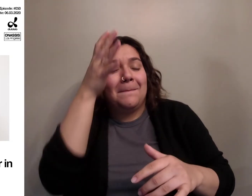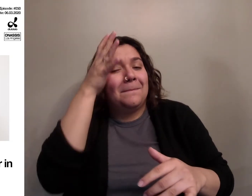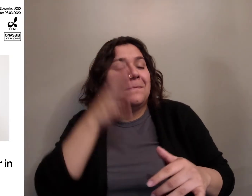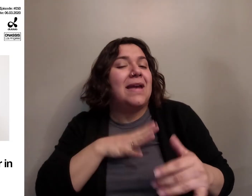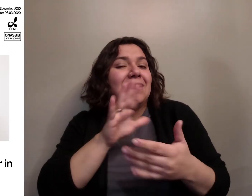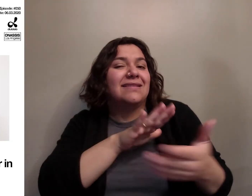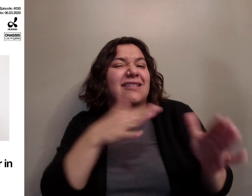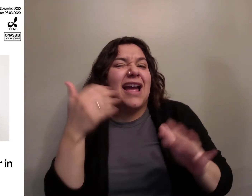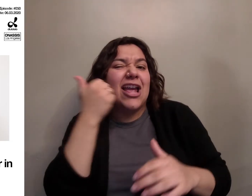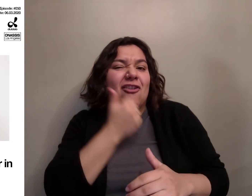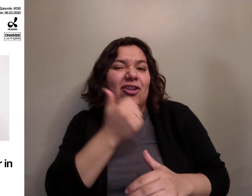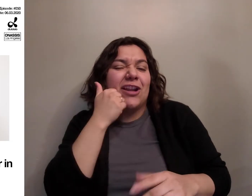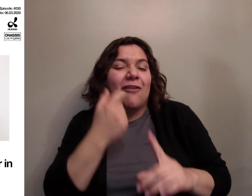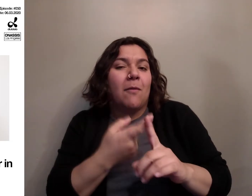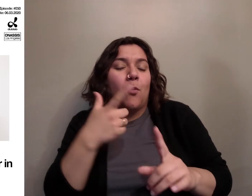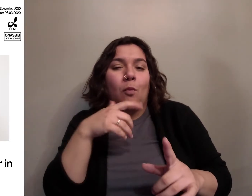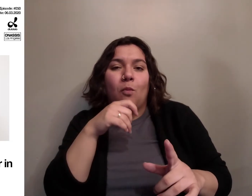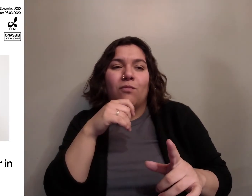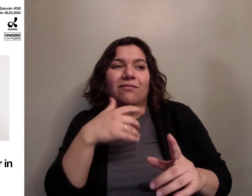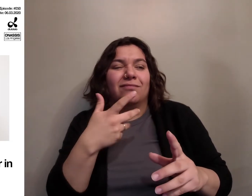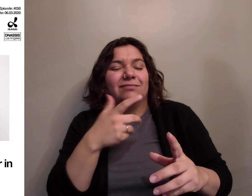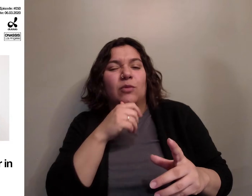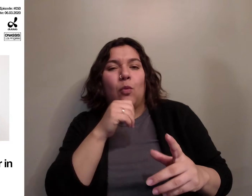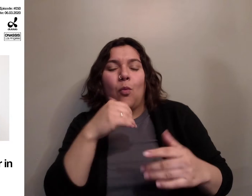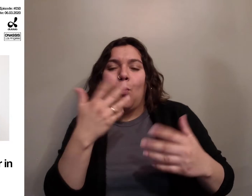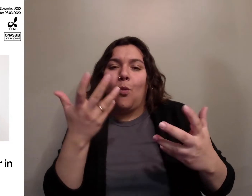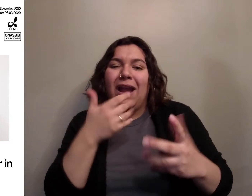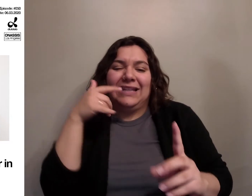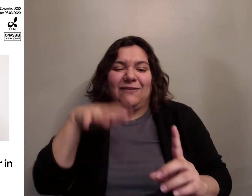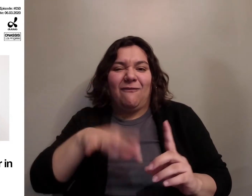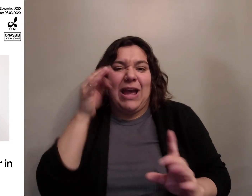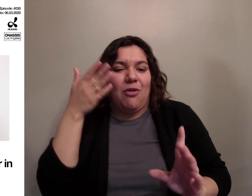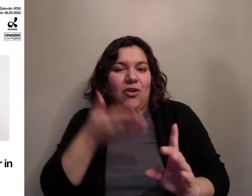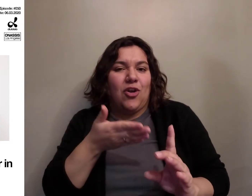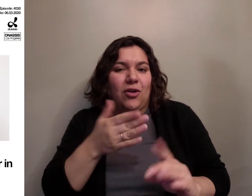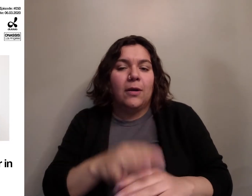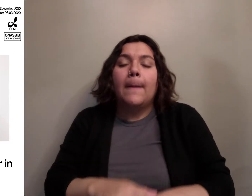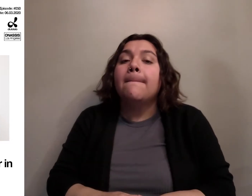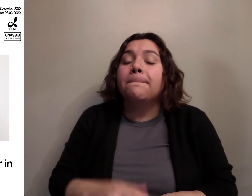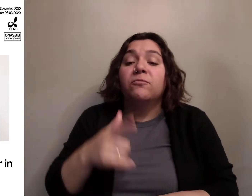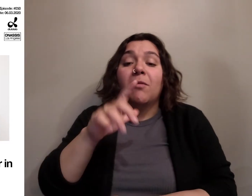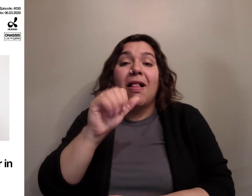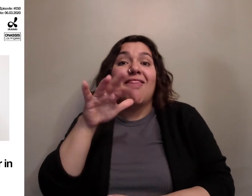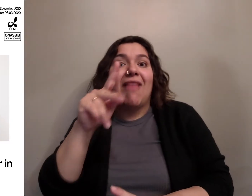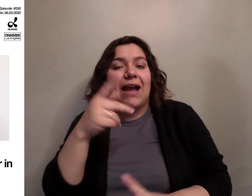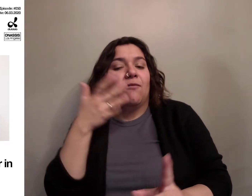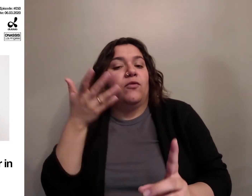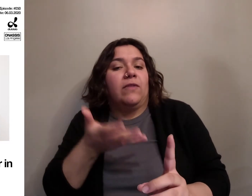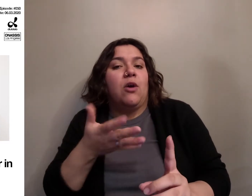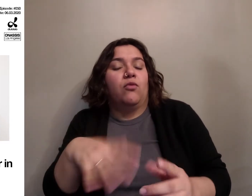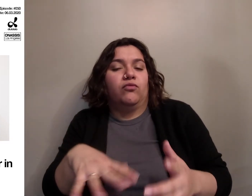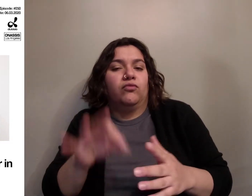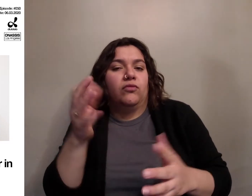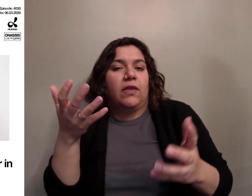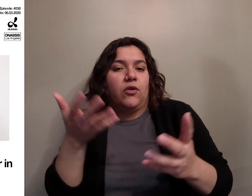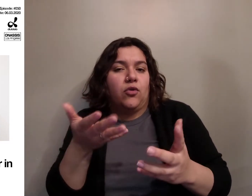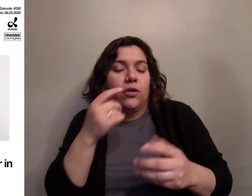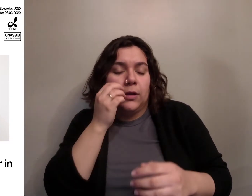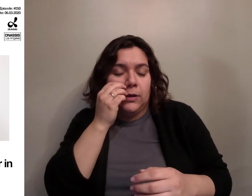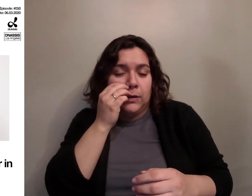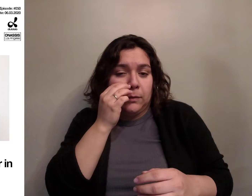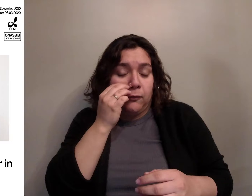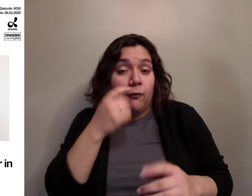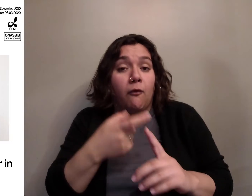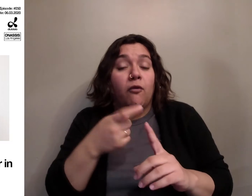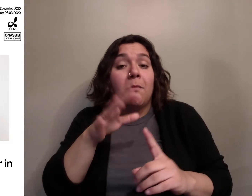news from poems, yet men die every day from lack of what is found there. Die miserably every day for lack of